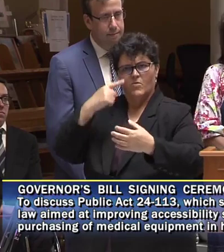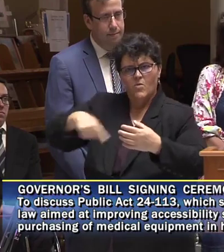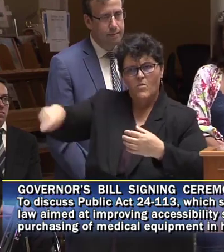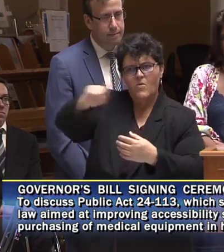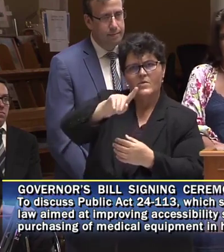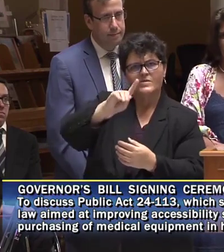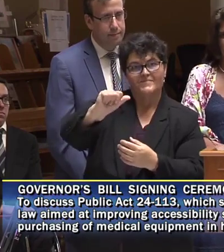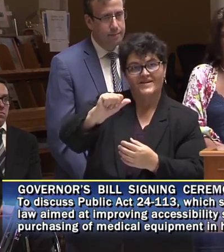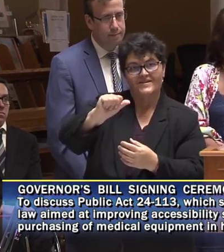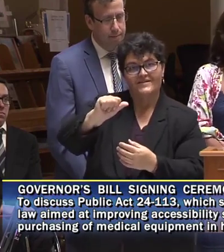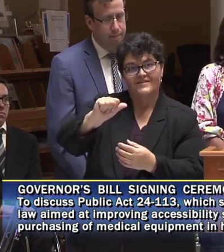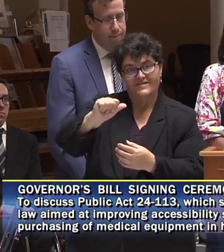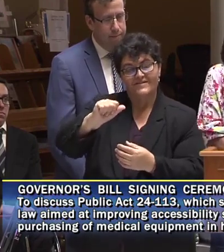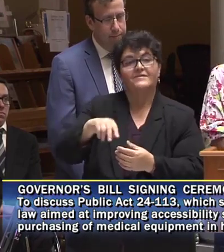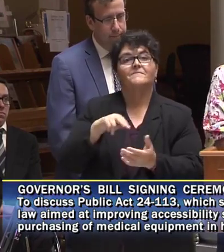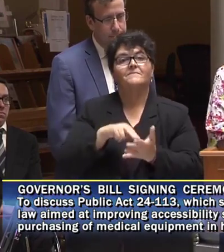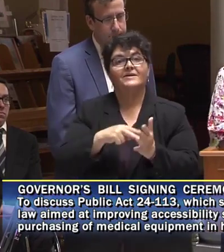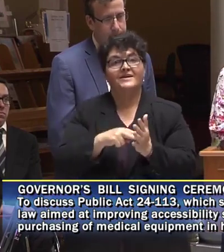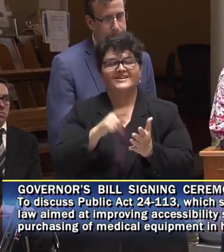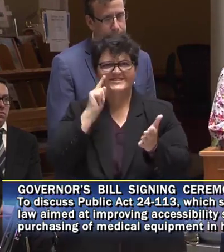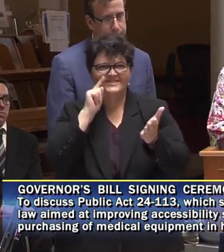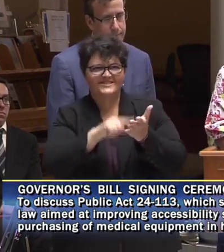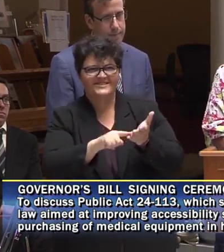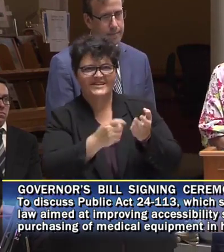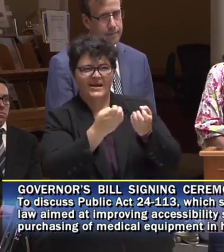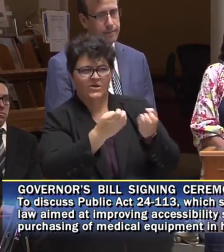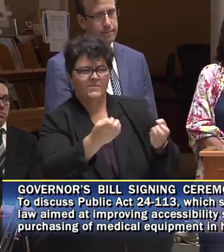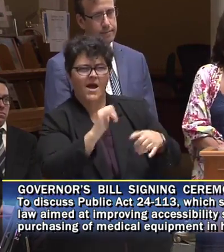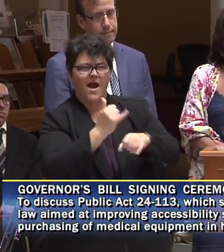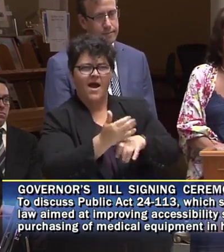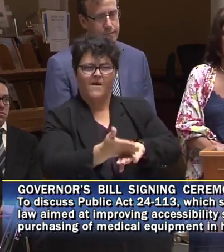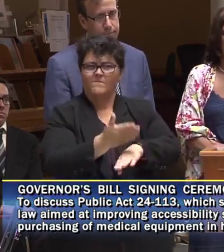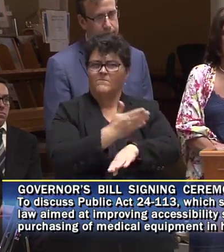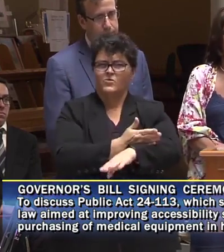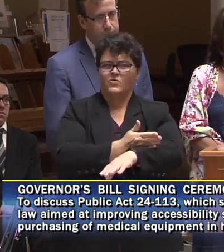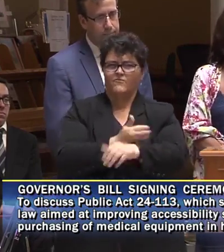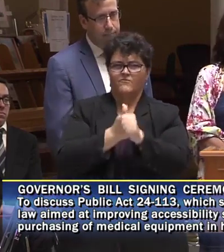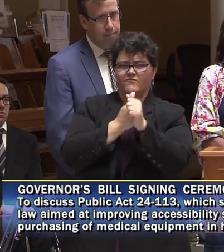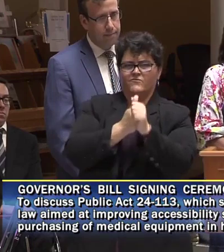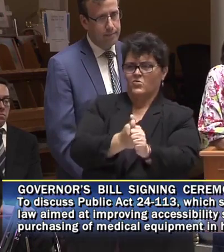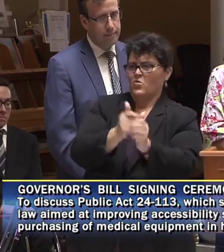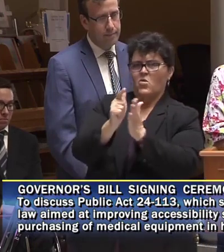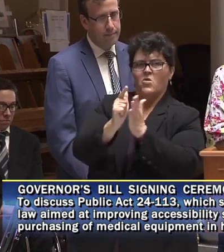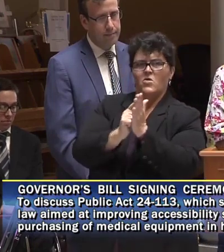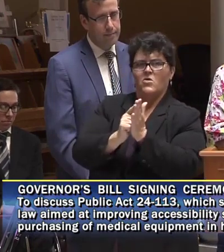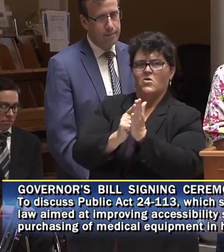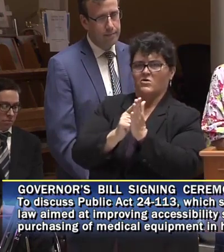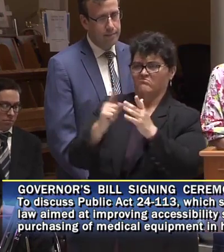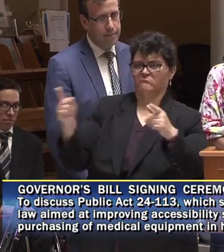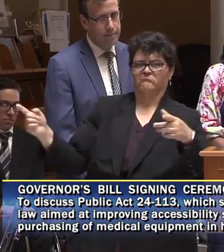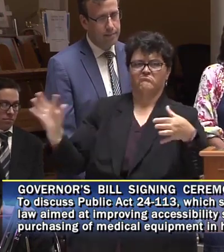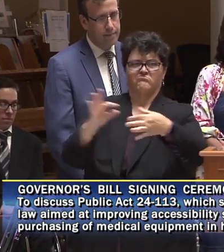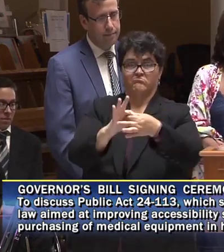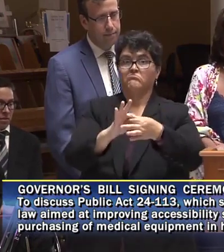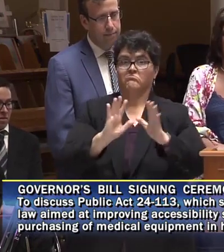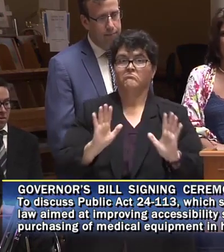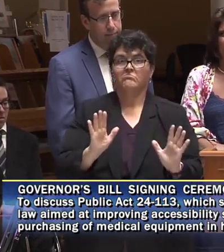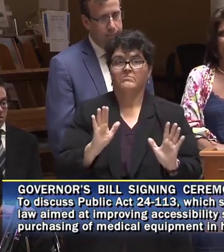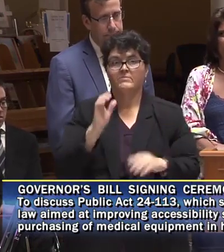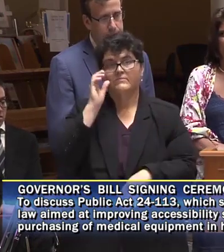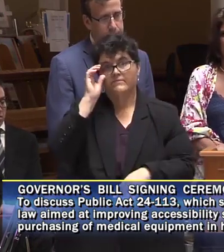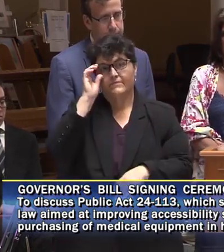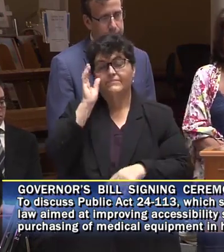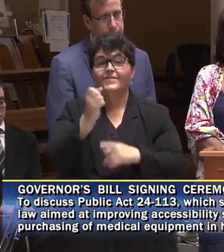and they have to document what steps they're going to take to comply with the requirements of the new legislation. And then the following year,